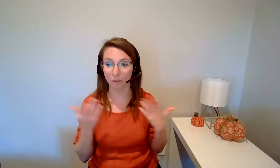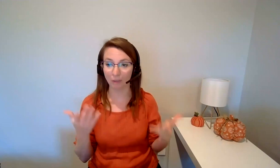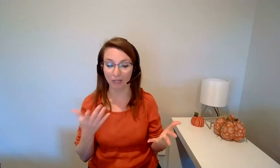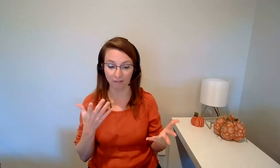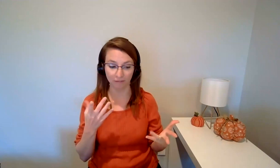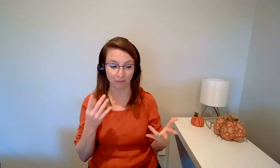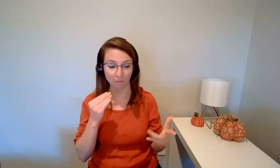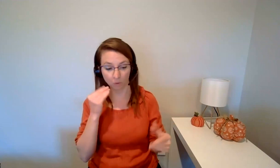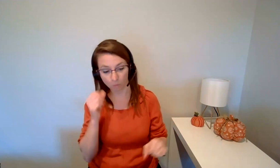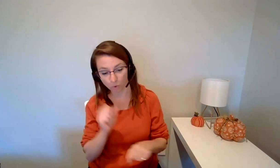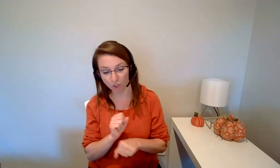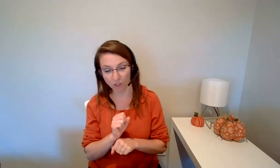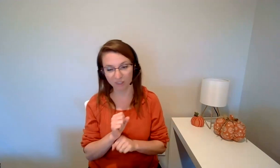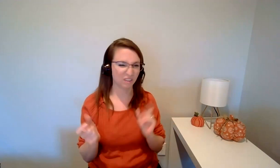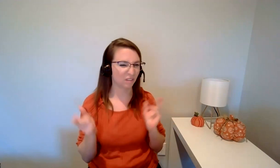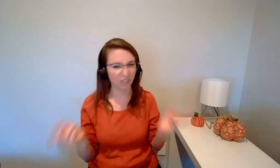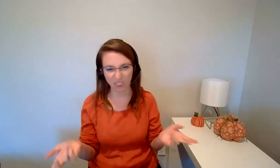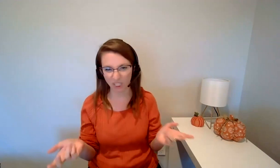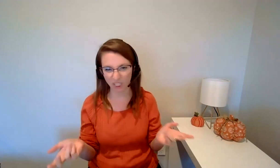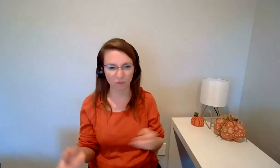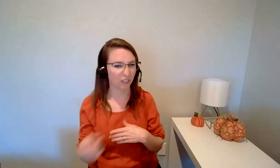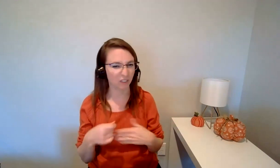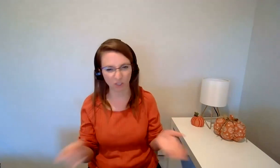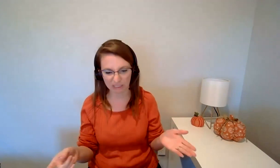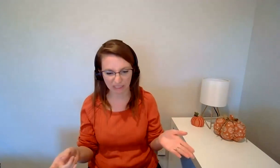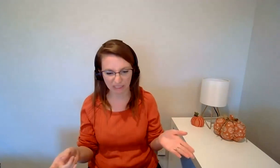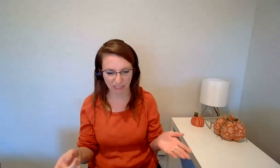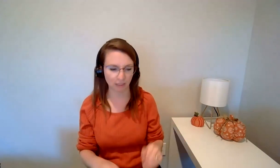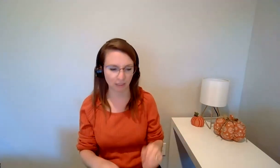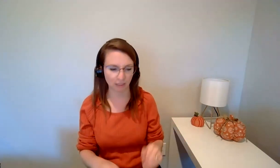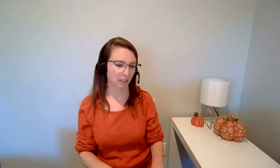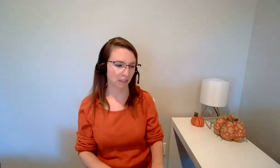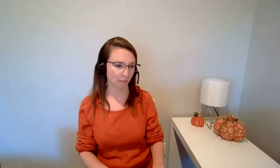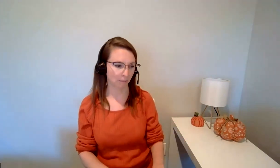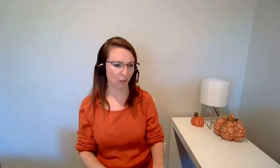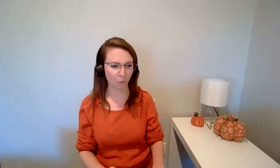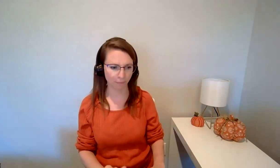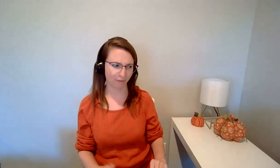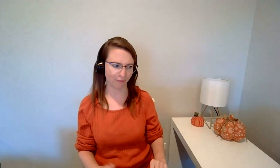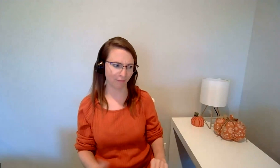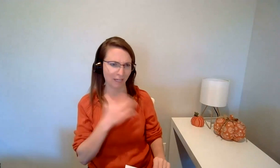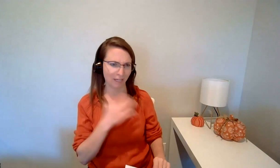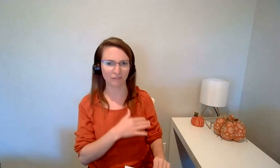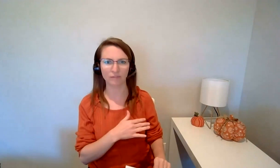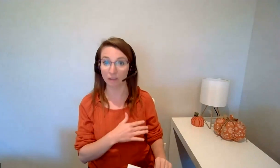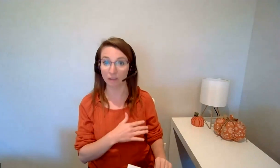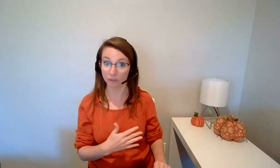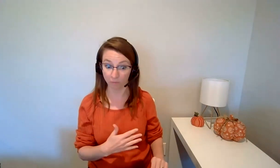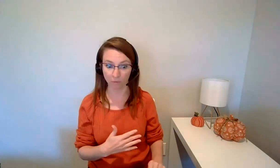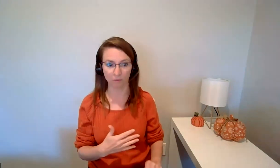All right. Well, you have some homework. It's just a video. Try to translate it. I hope that the last video was